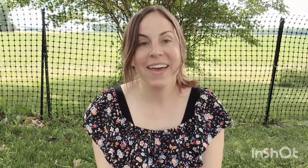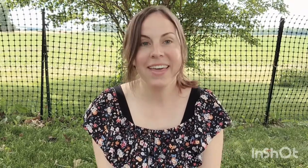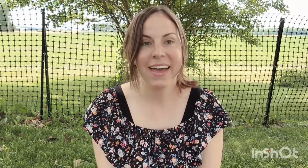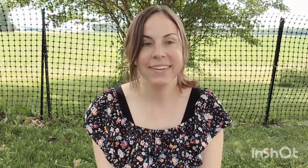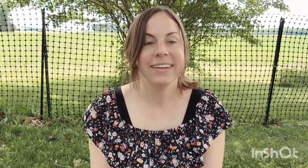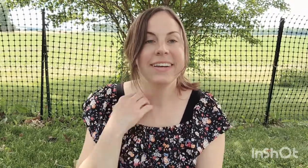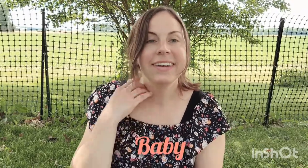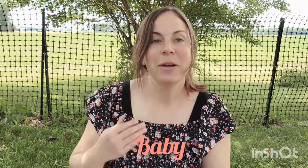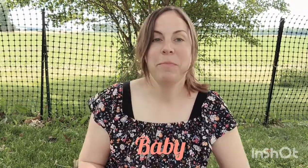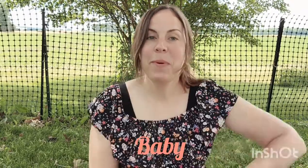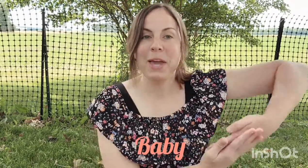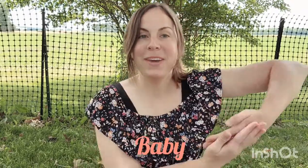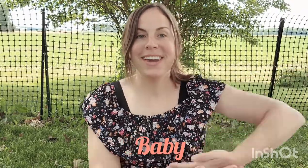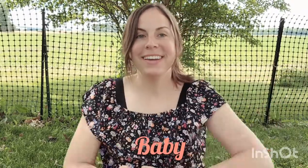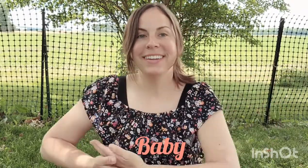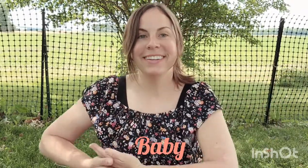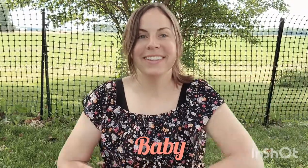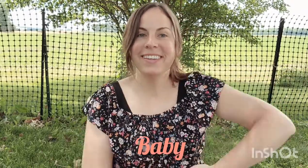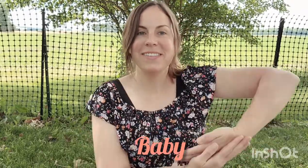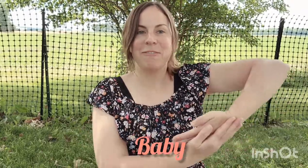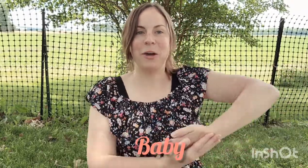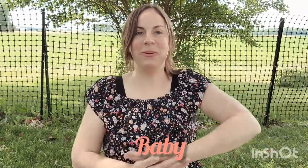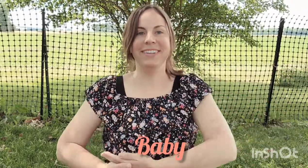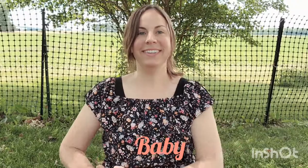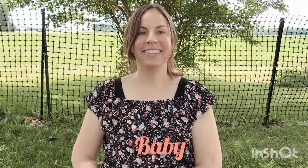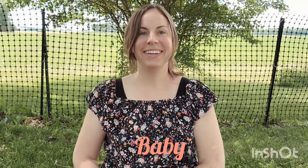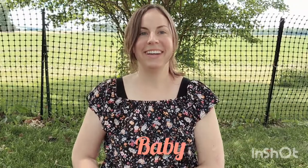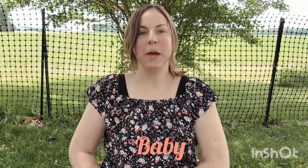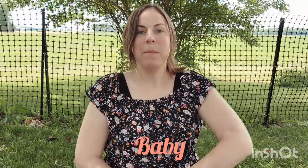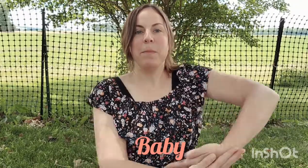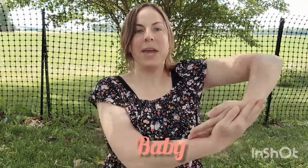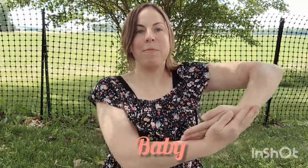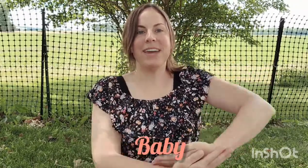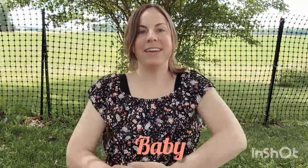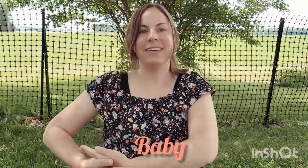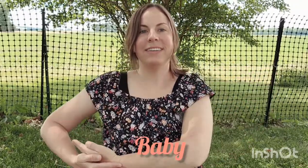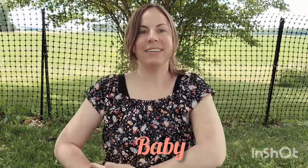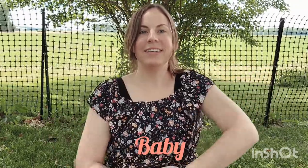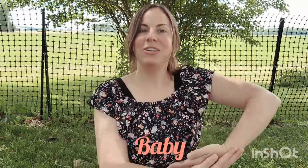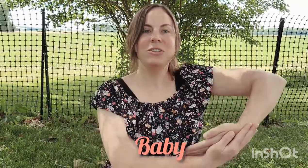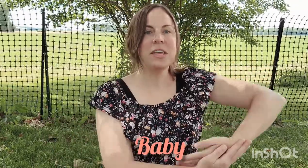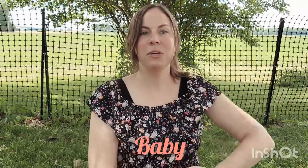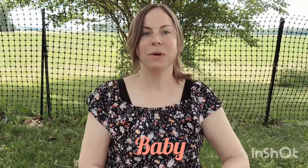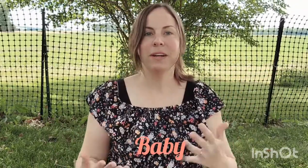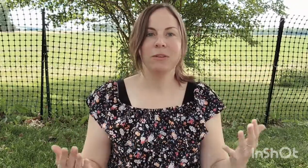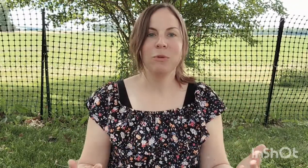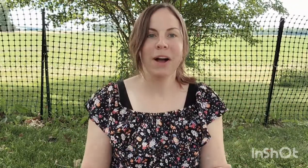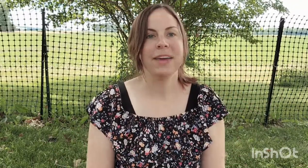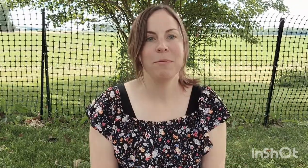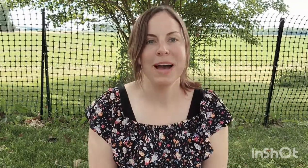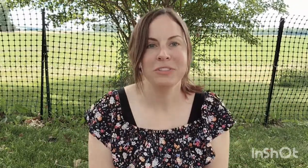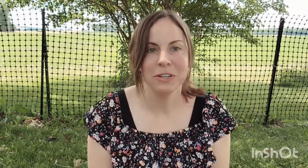then baby, this is a fun one. Baby, just like you're rocking an imaginary